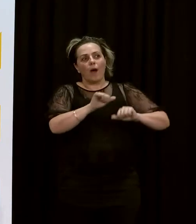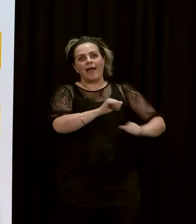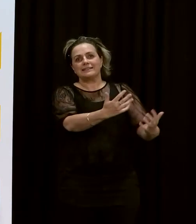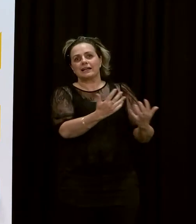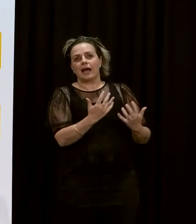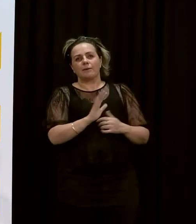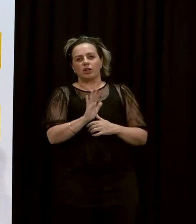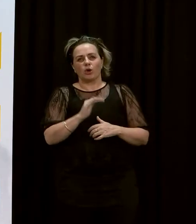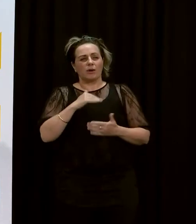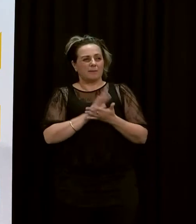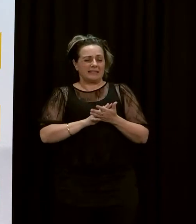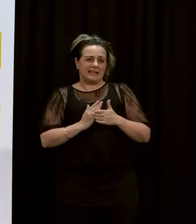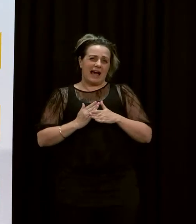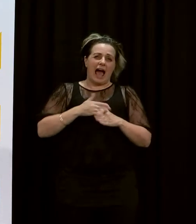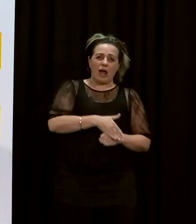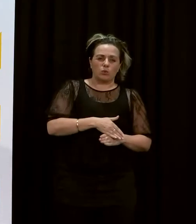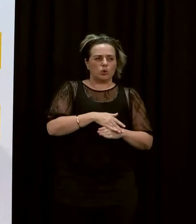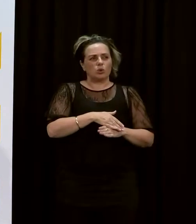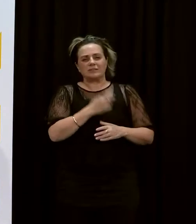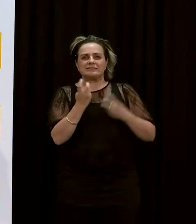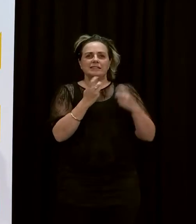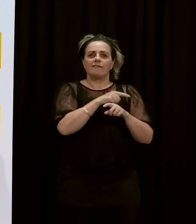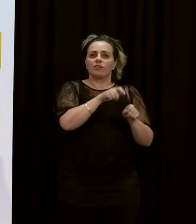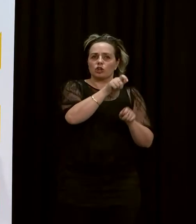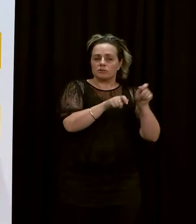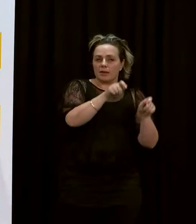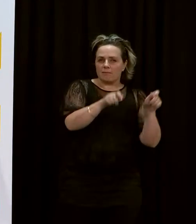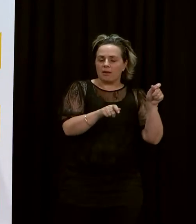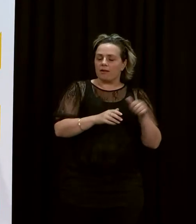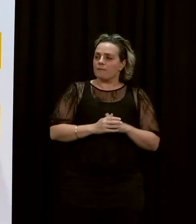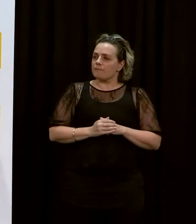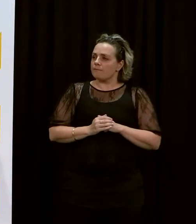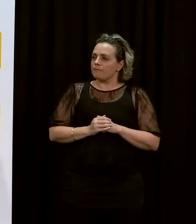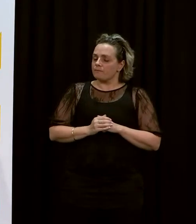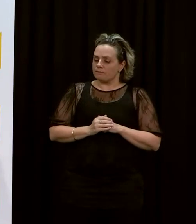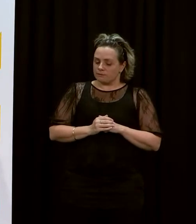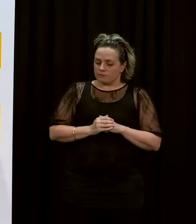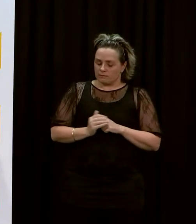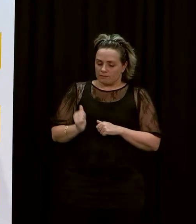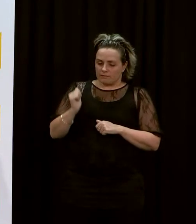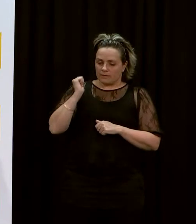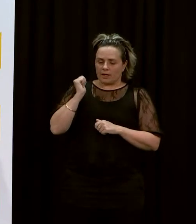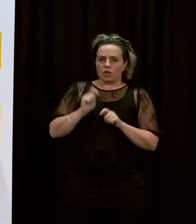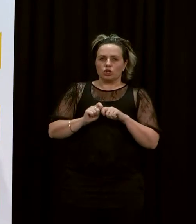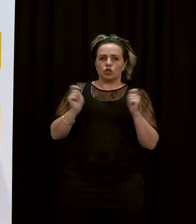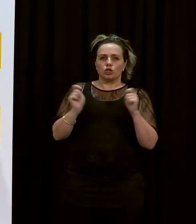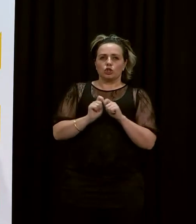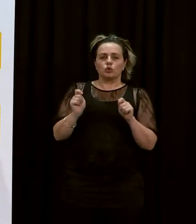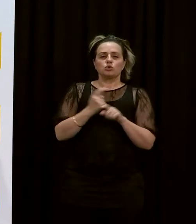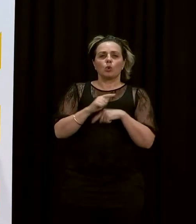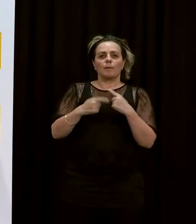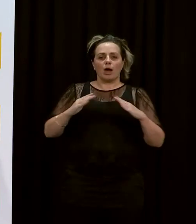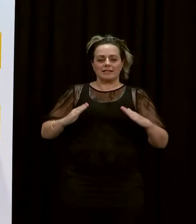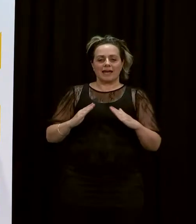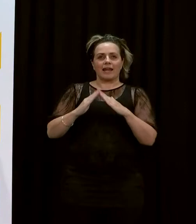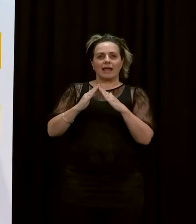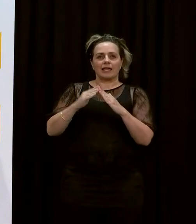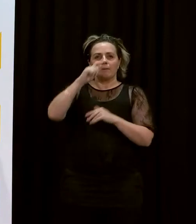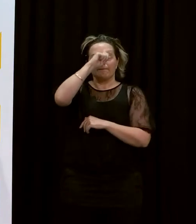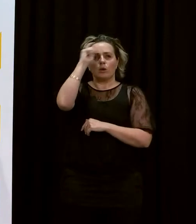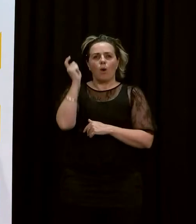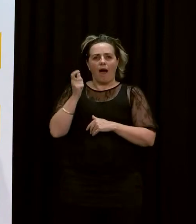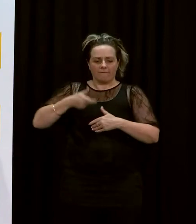much more labour intensive. You then also have the group, and we saw on News Hub Nation at the weekend, the Taranaki midwives, and I